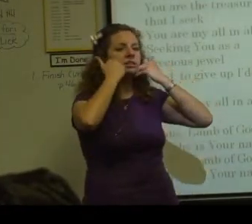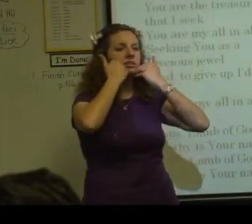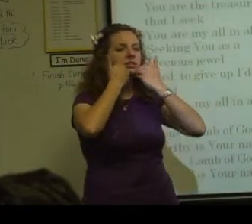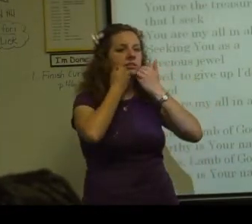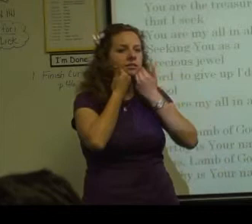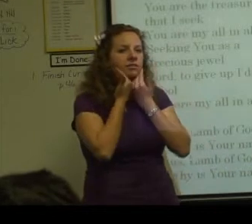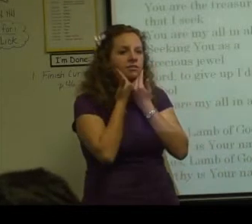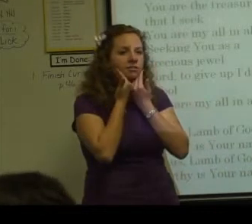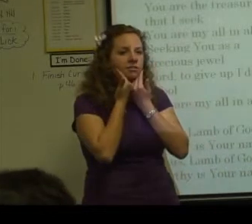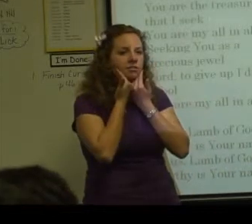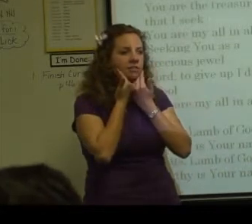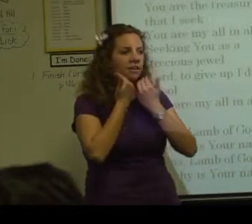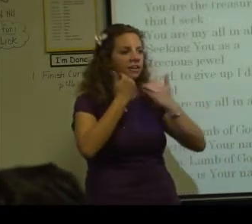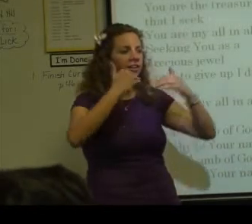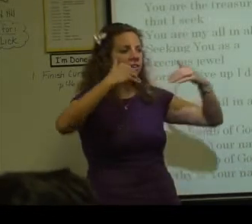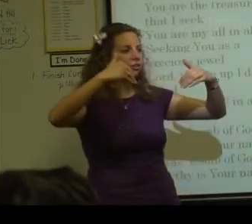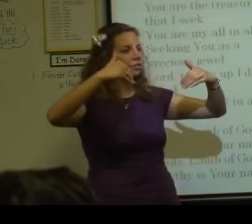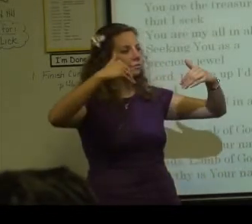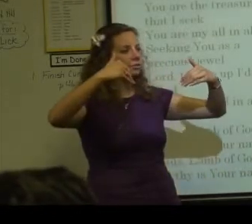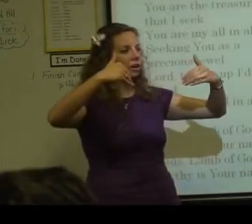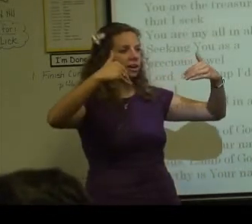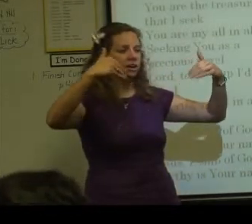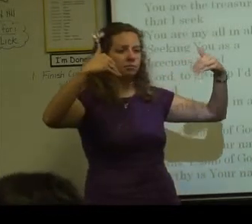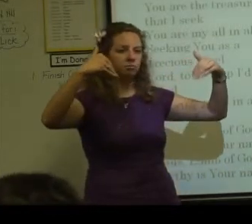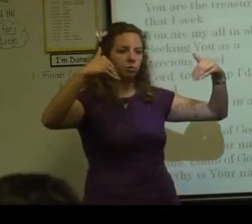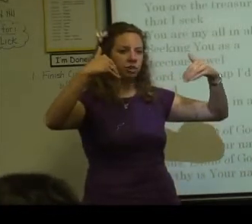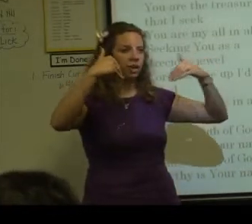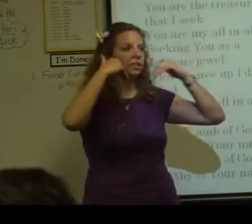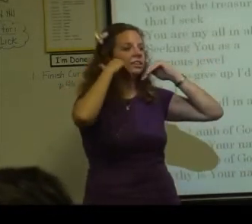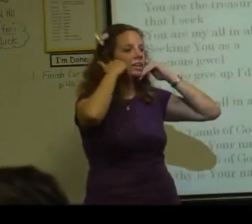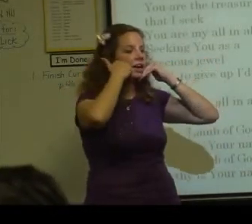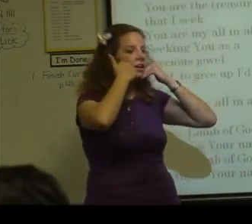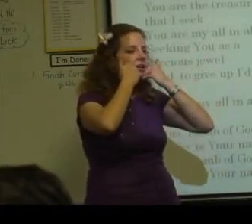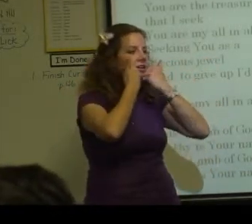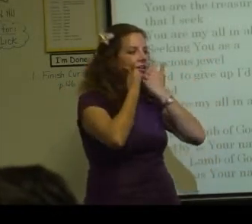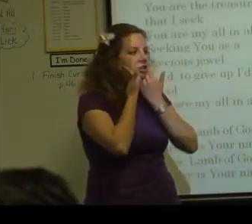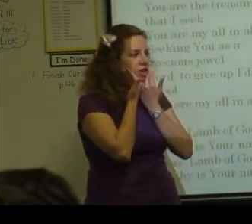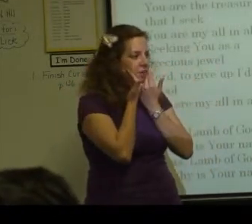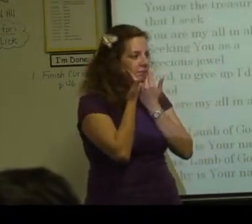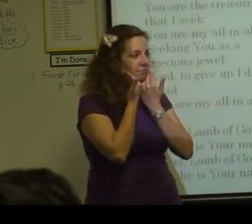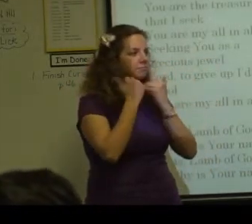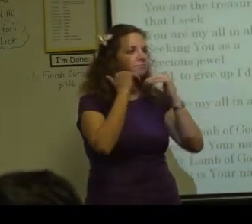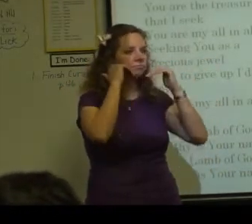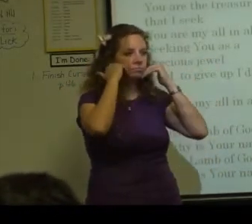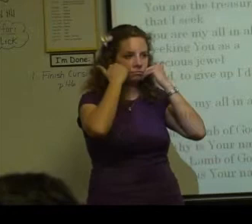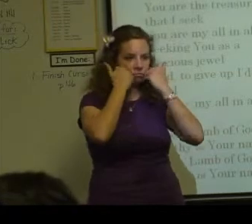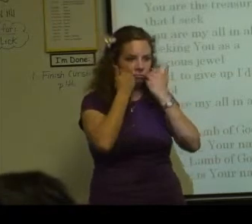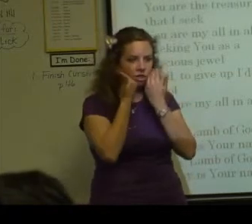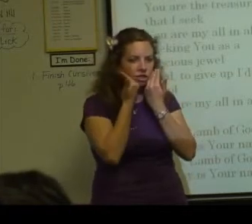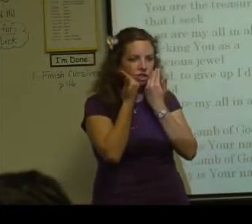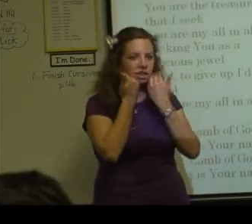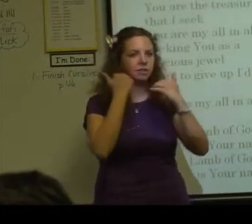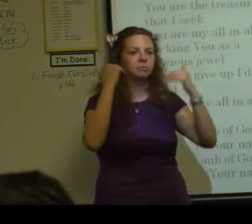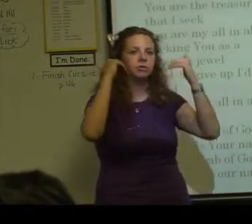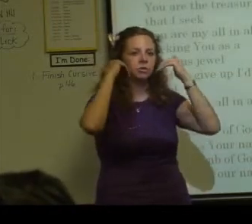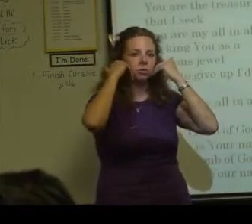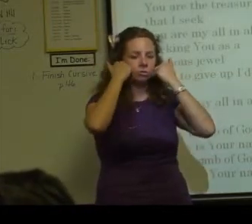hands. And then your thumbs are pointed out like that, yeah. Shame. Be ashamed,